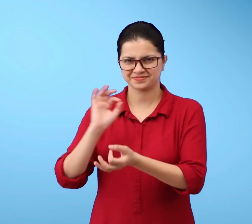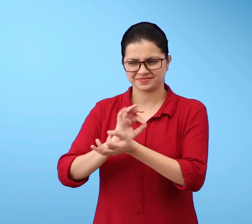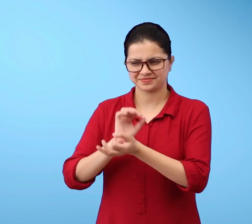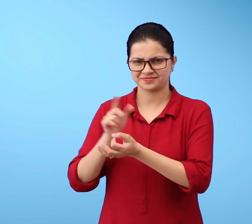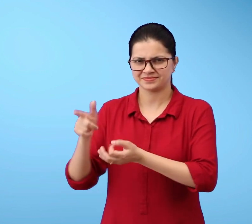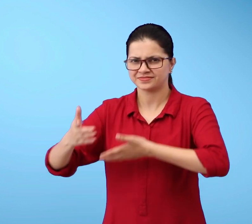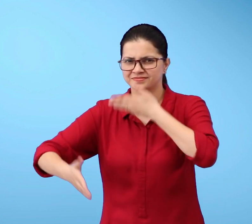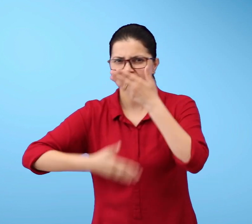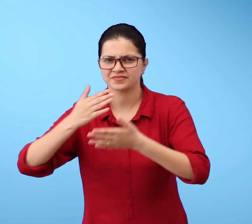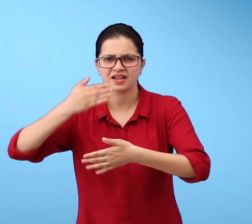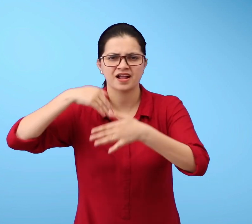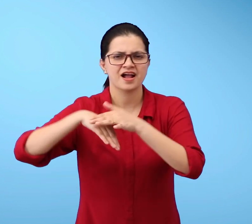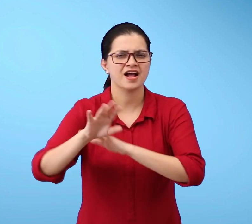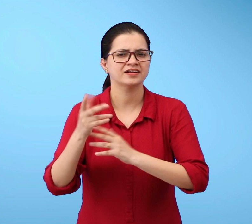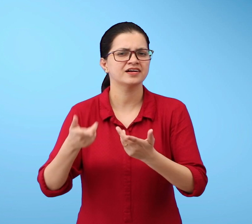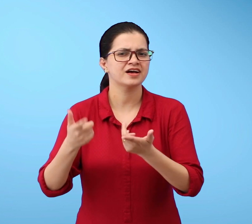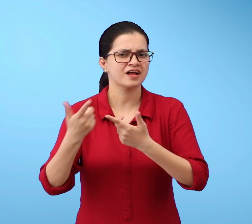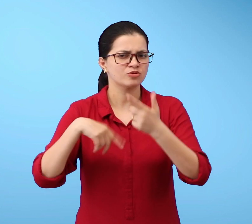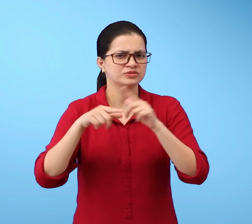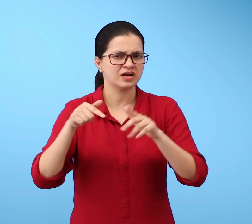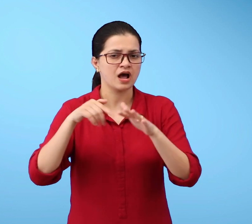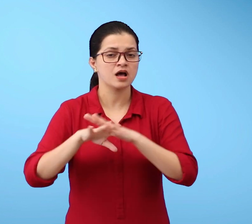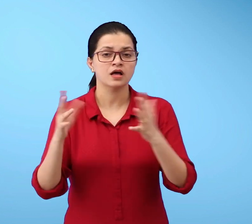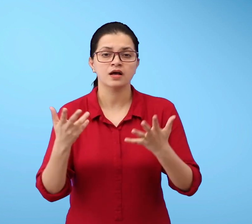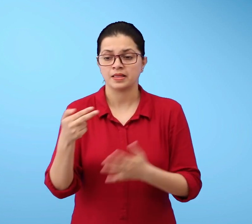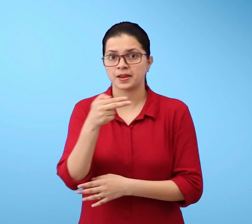The Buddha taught in the language of the ordinary people,